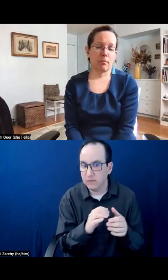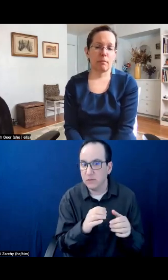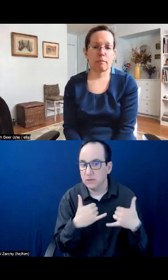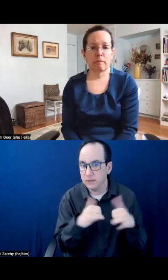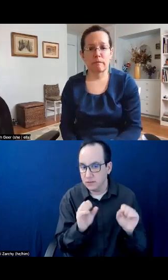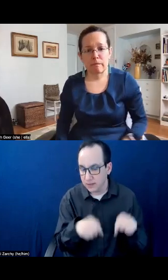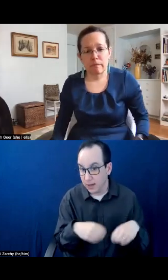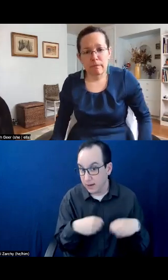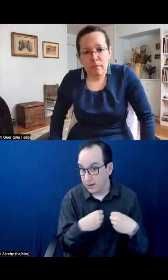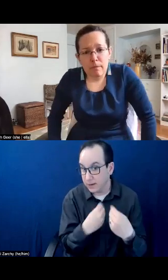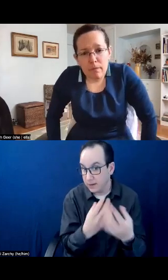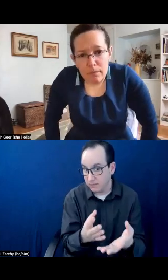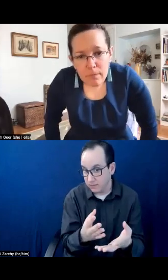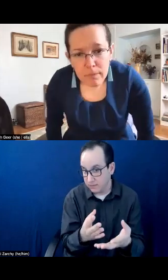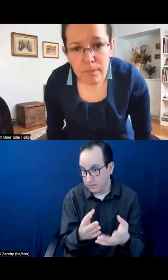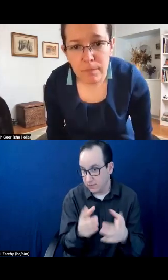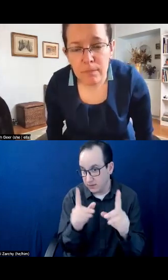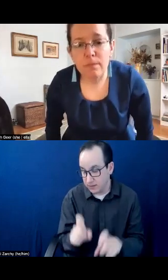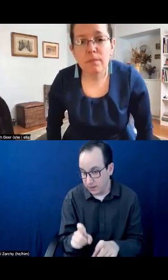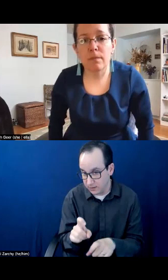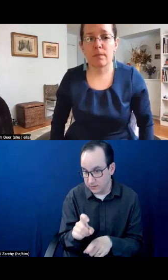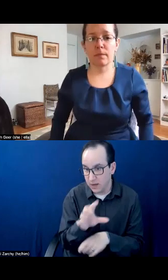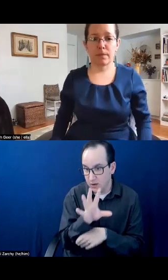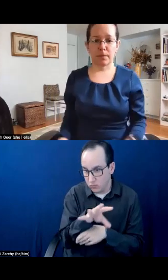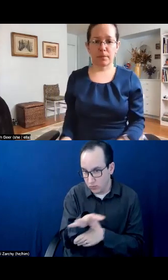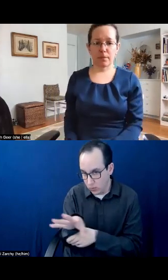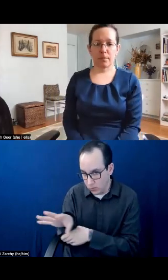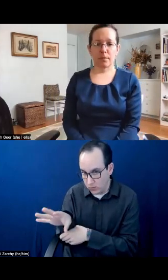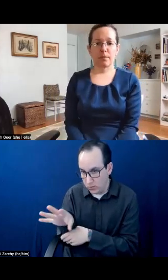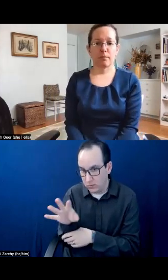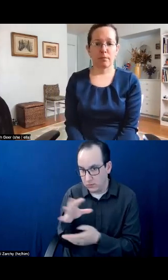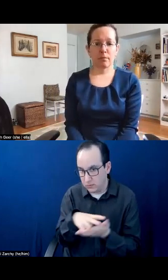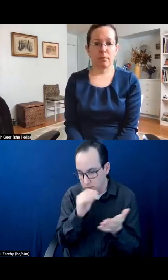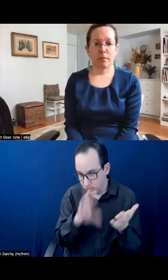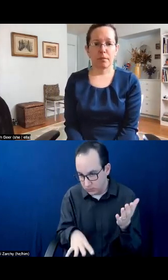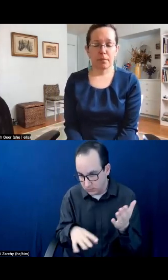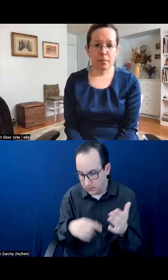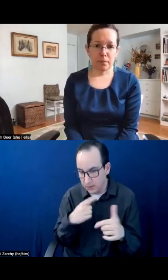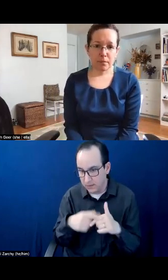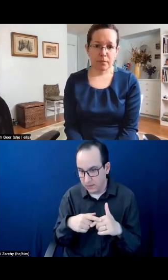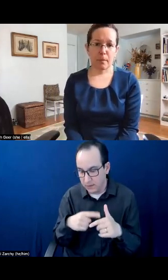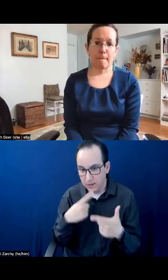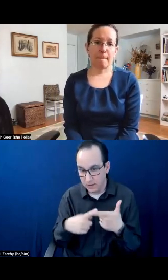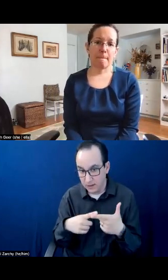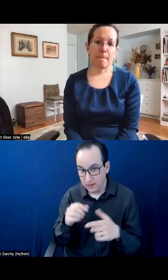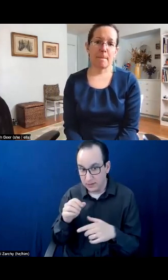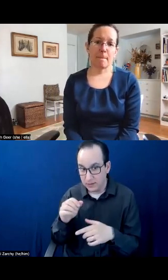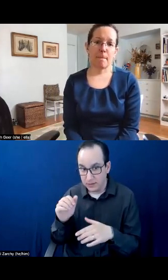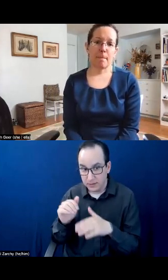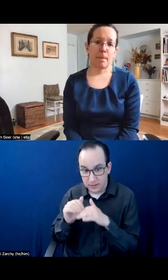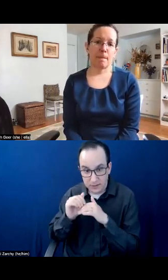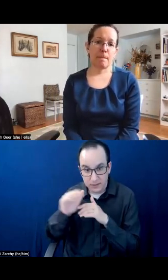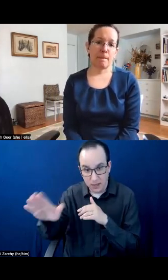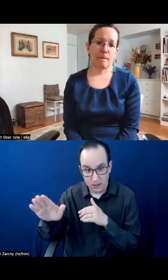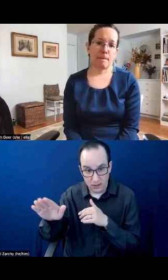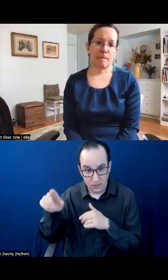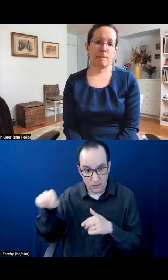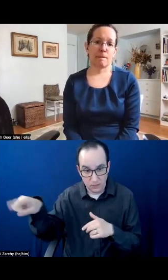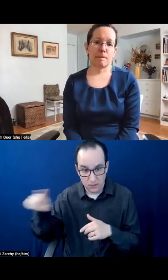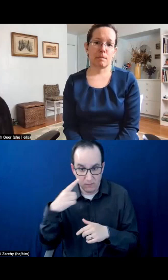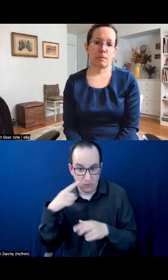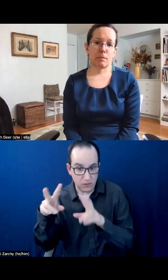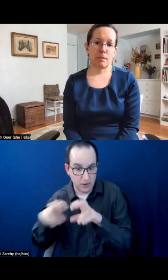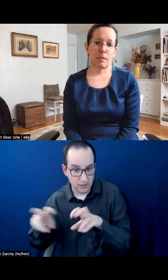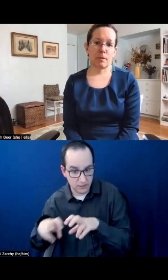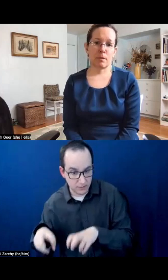Possibly if this student is not fluent in ASL, they would be able to give this assessment, have the student